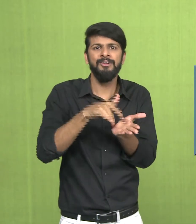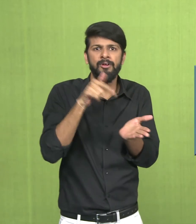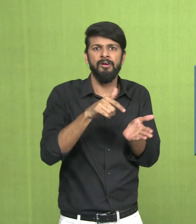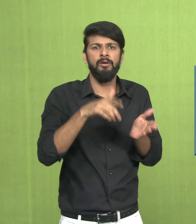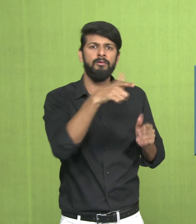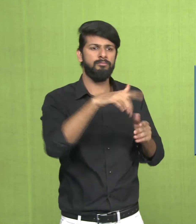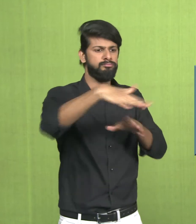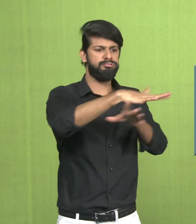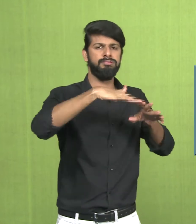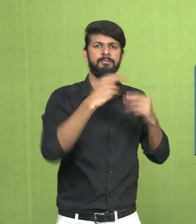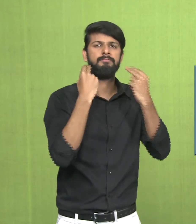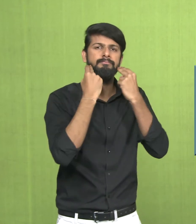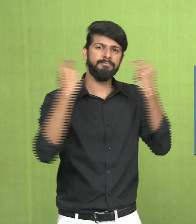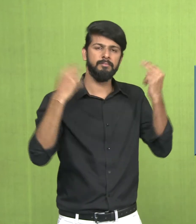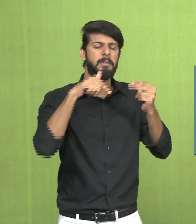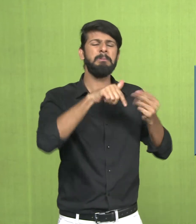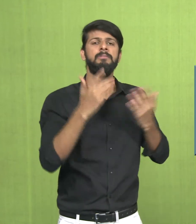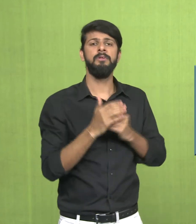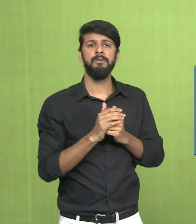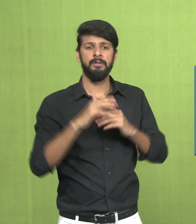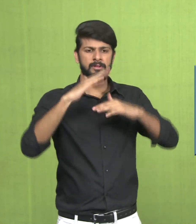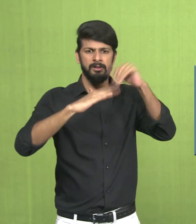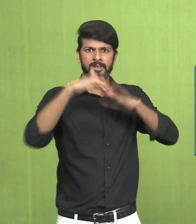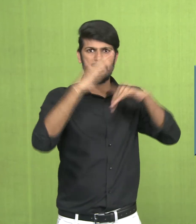was that this was near the Indus river.